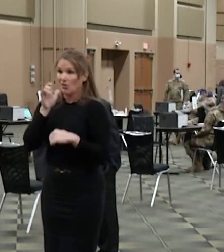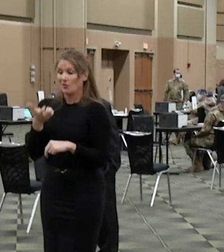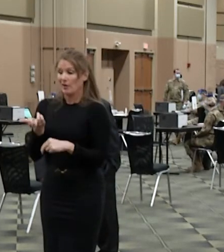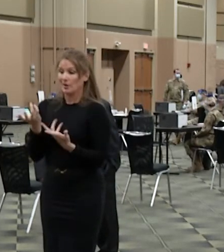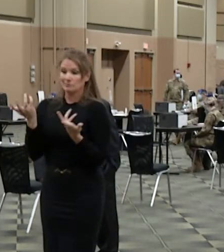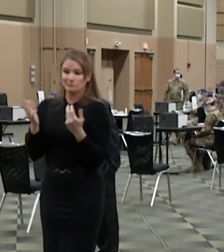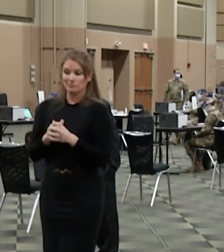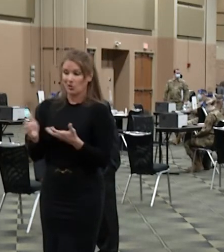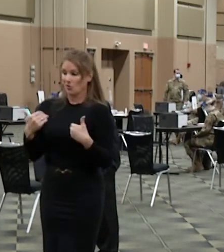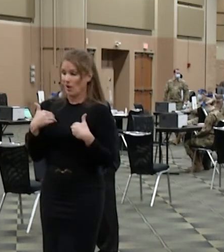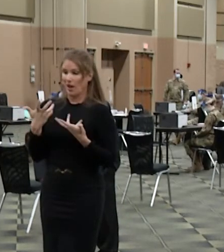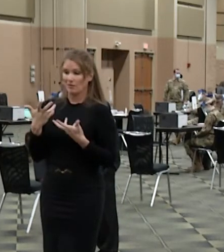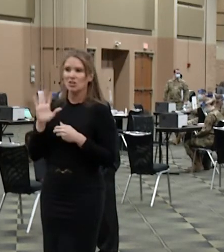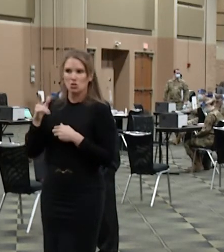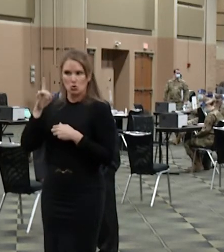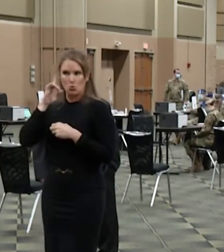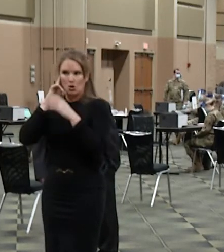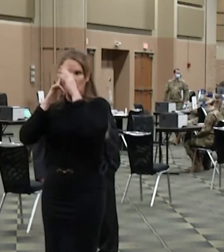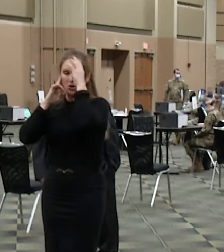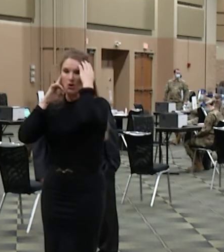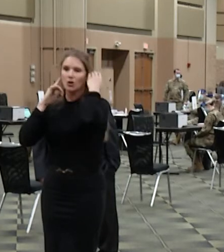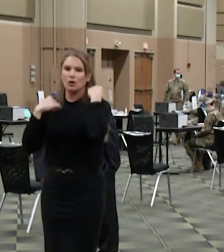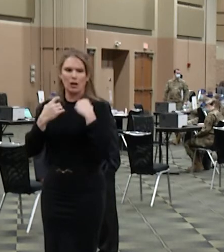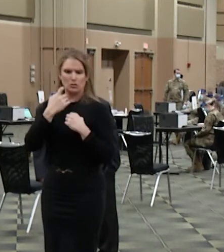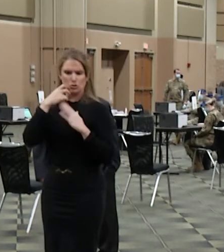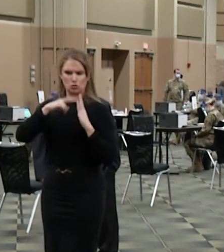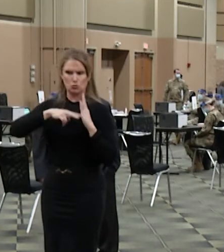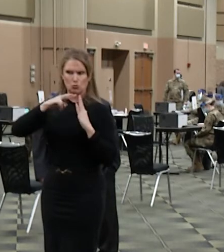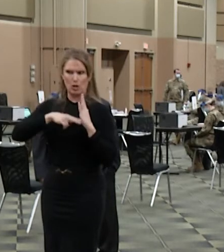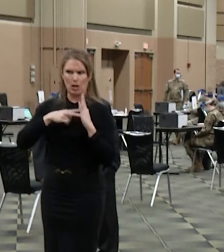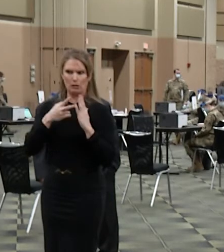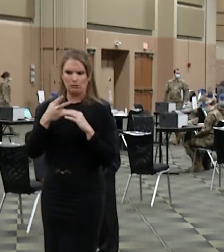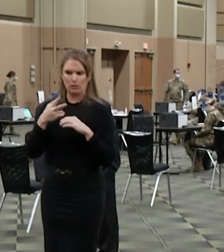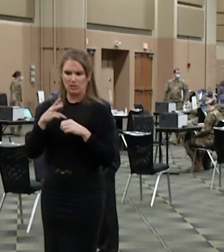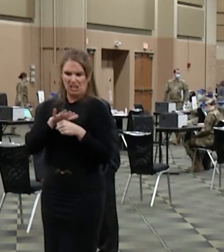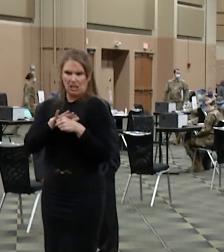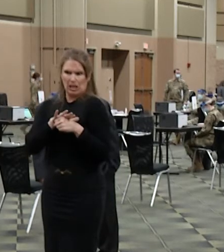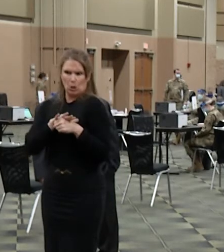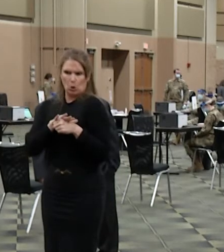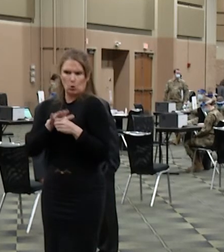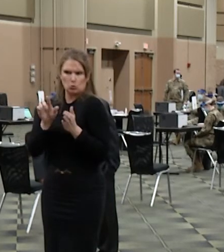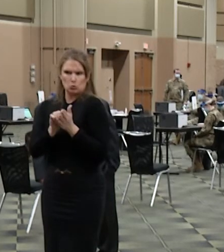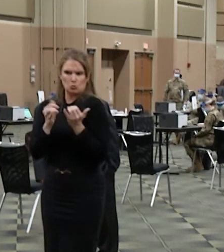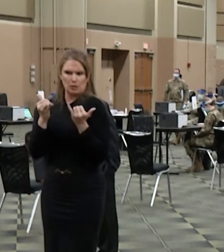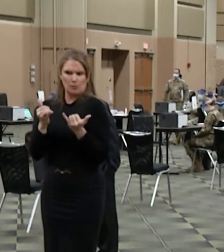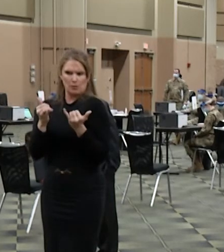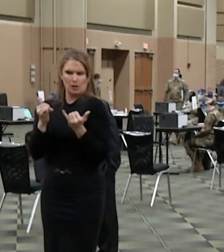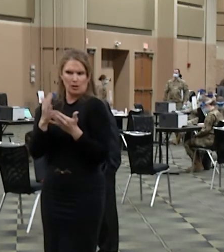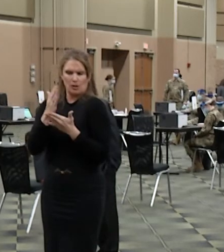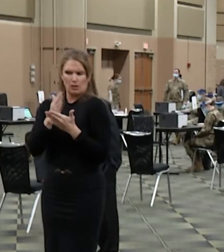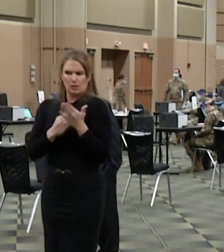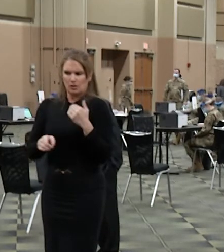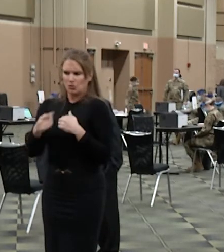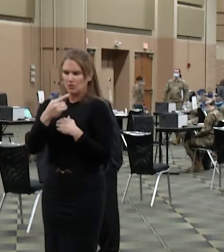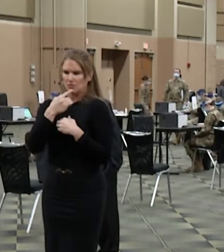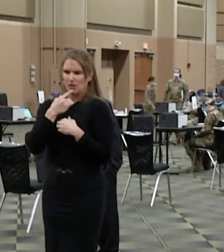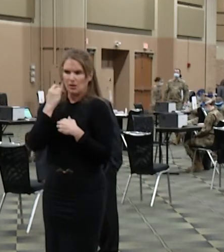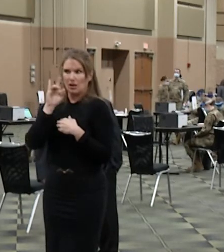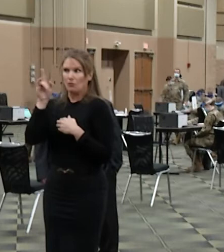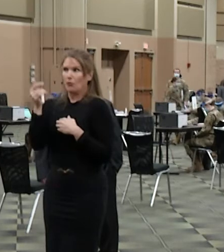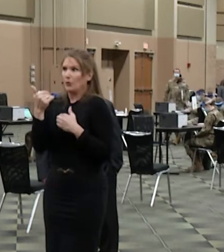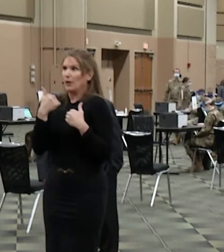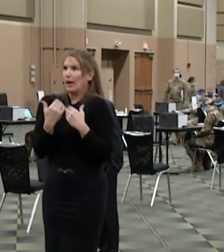on, as you will hear, in fact, I think I just read in one of the local newspapers today, some were saying, you know, if we only had